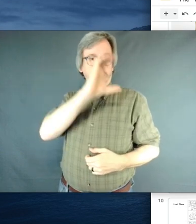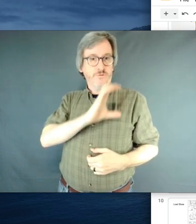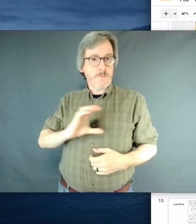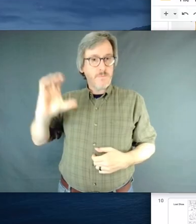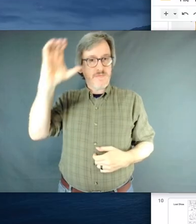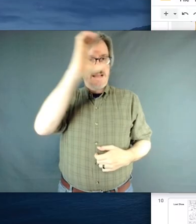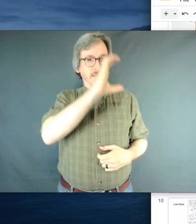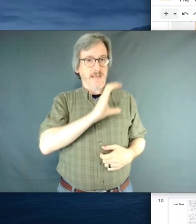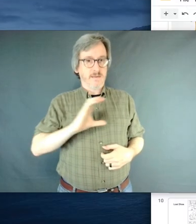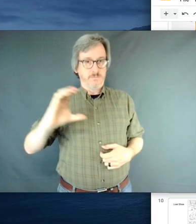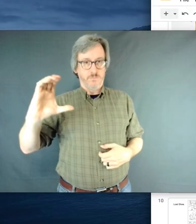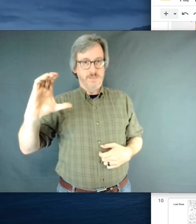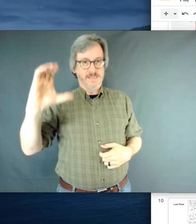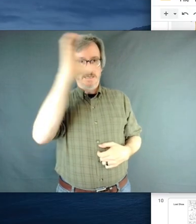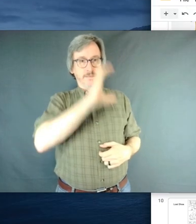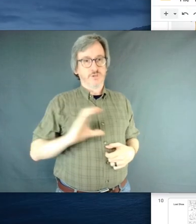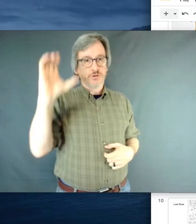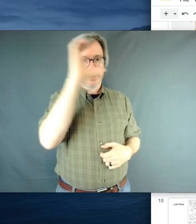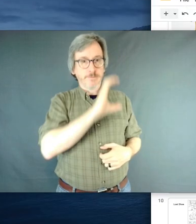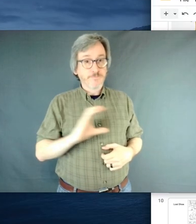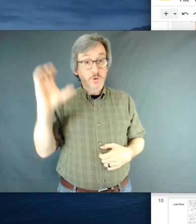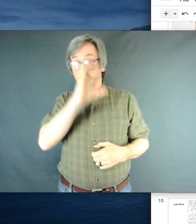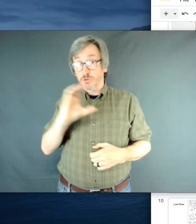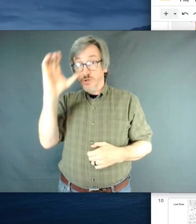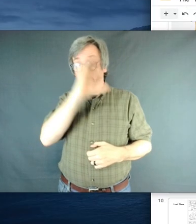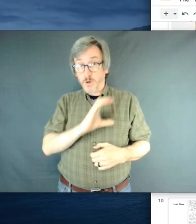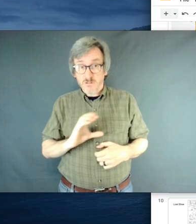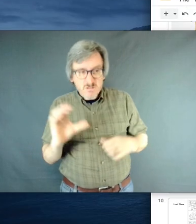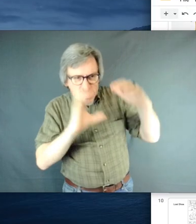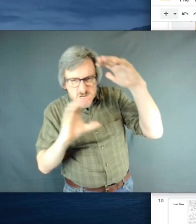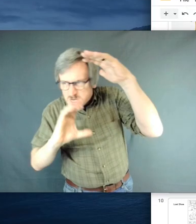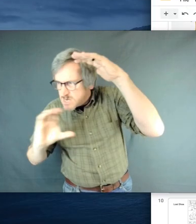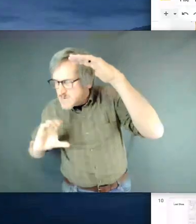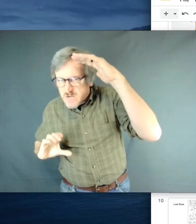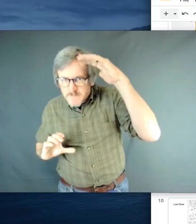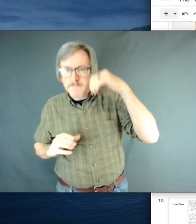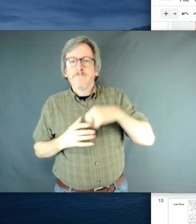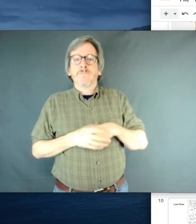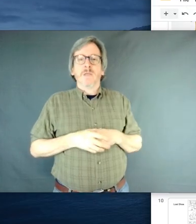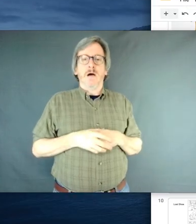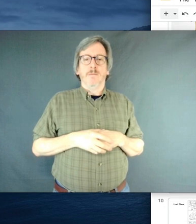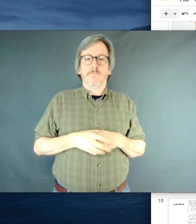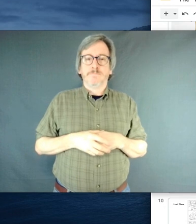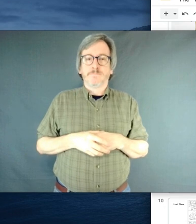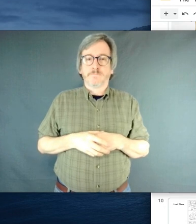search, if you remember that sign with a C, search, search for.